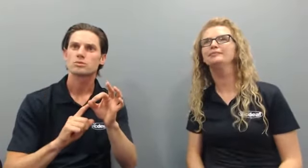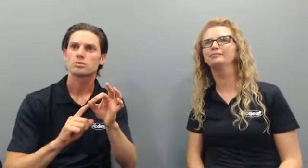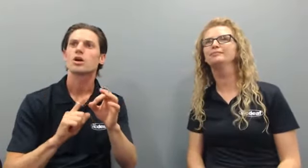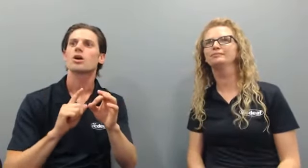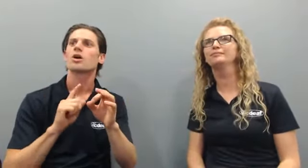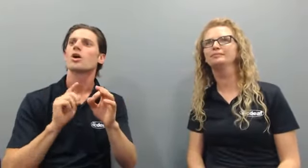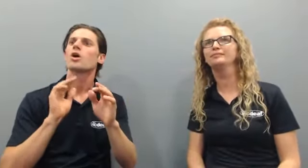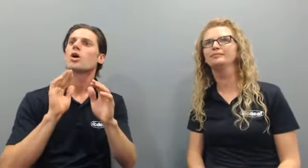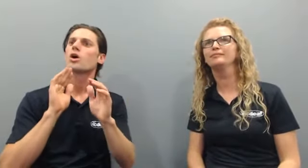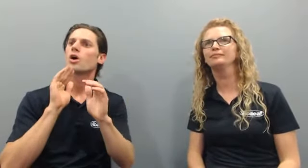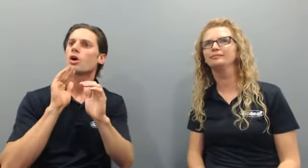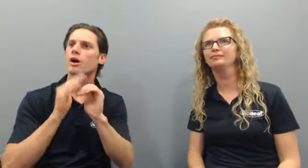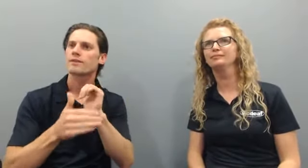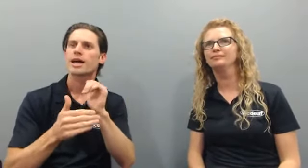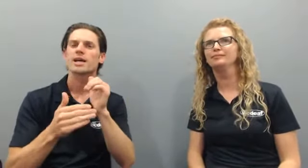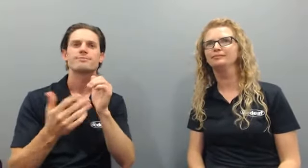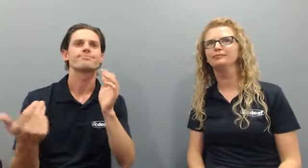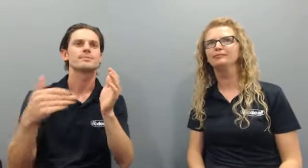So we have a question here.